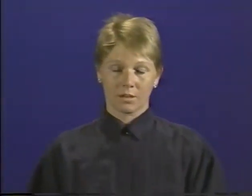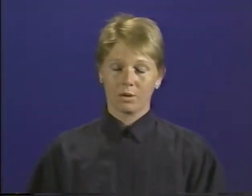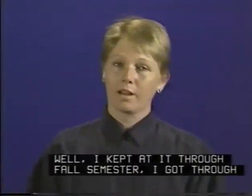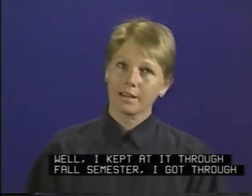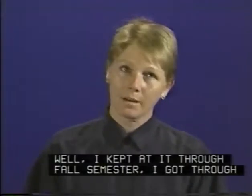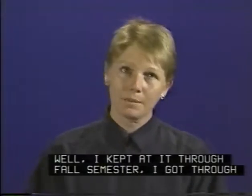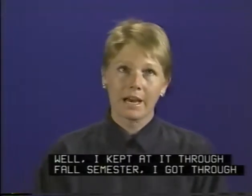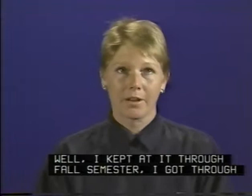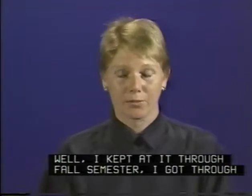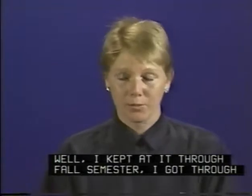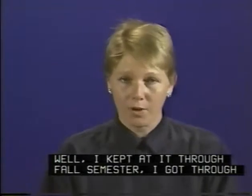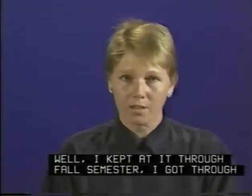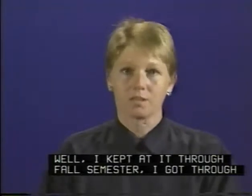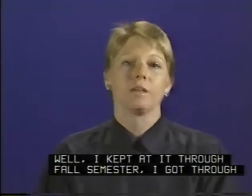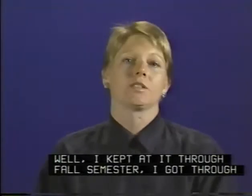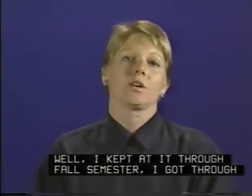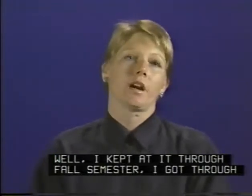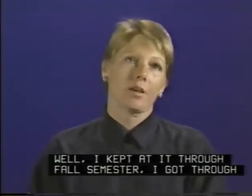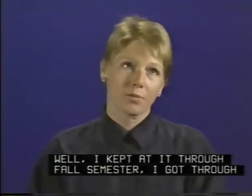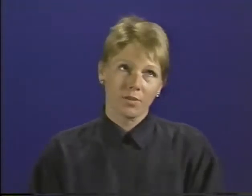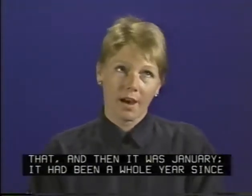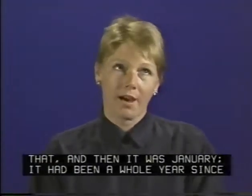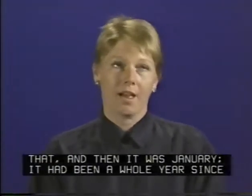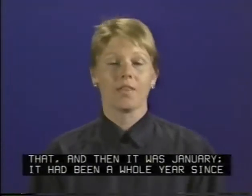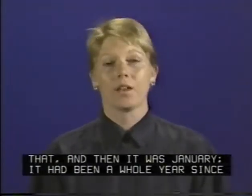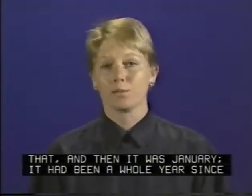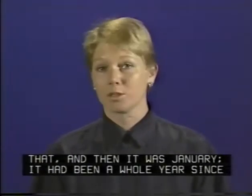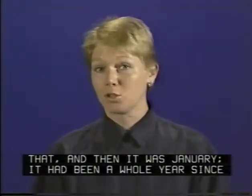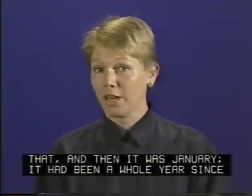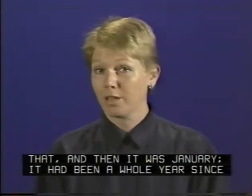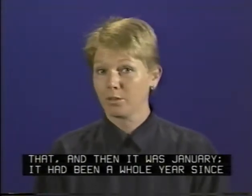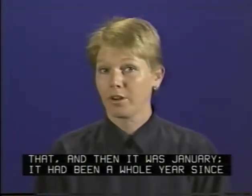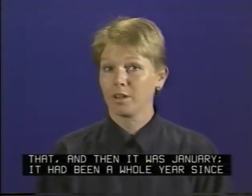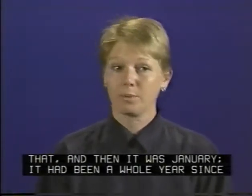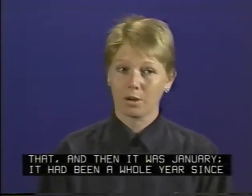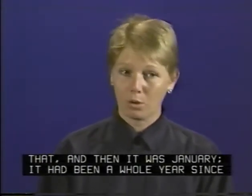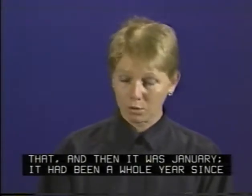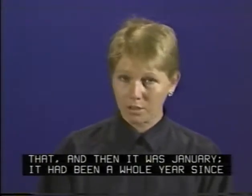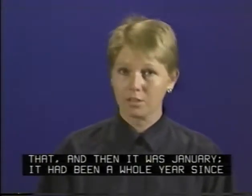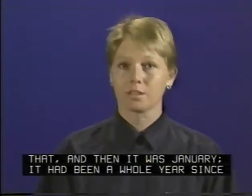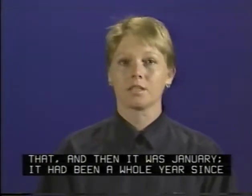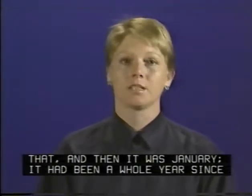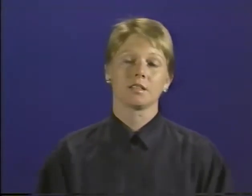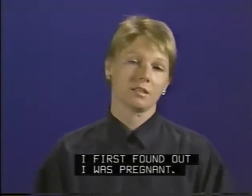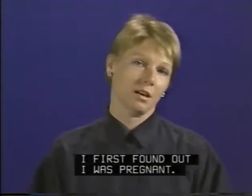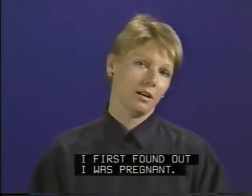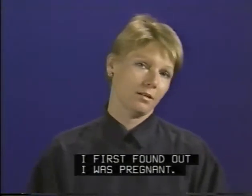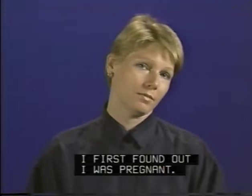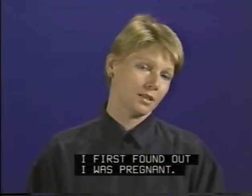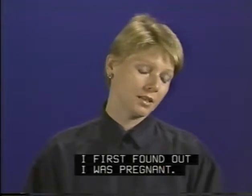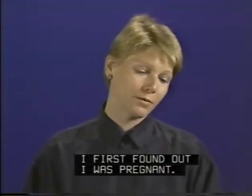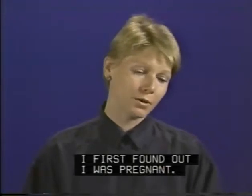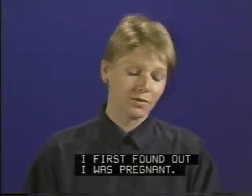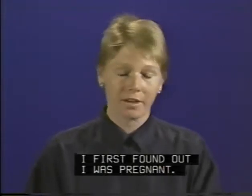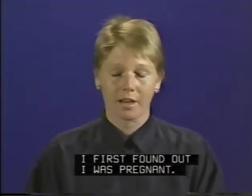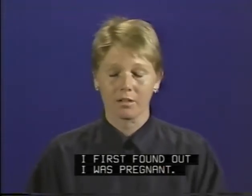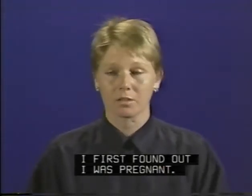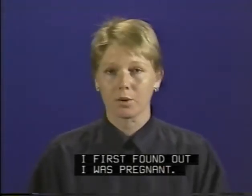Well, I kept at it through fall semester. I got through that, and then it was January. It had been a whole year since I first found out I was